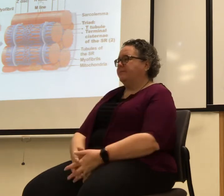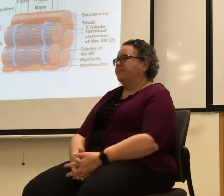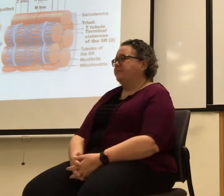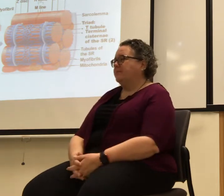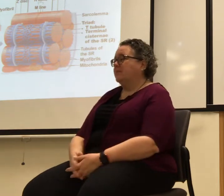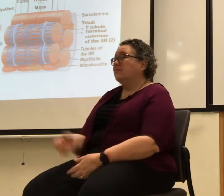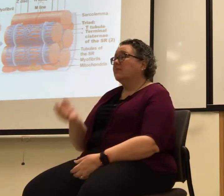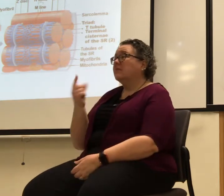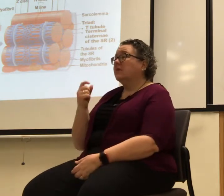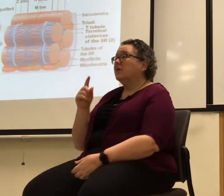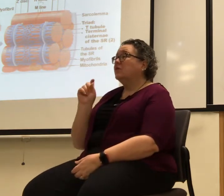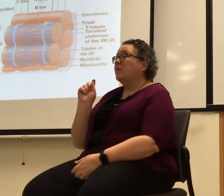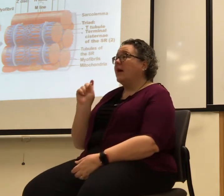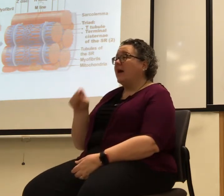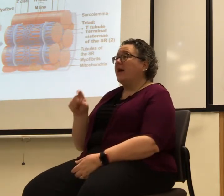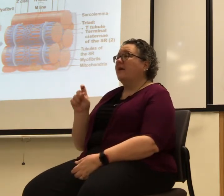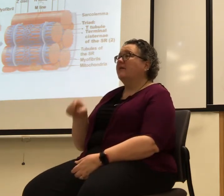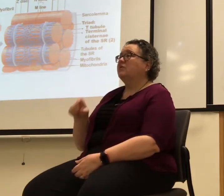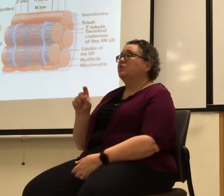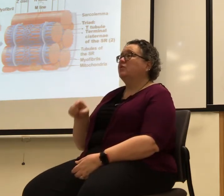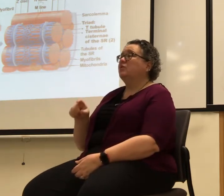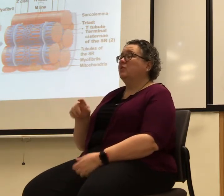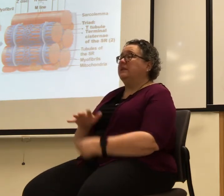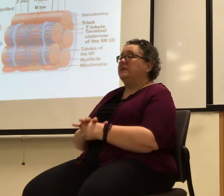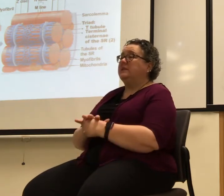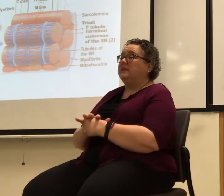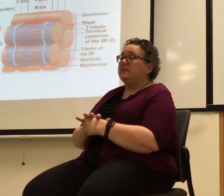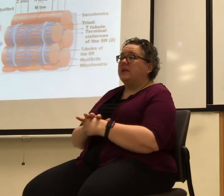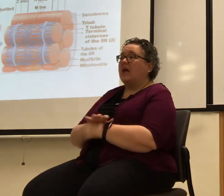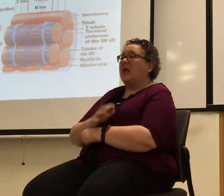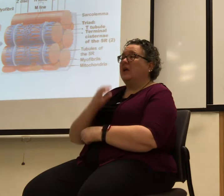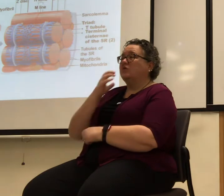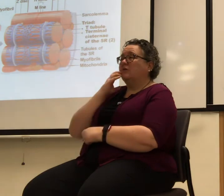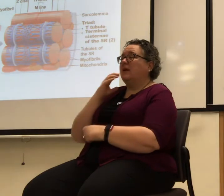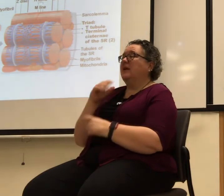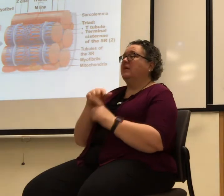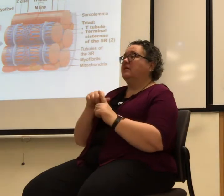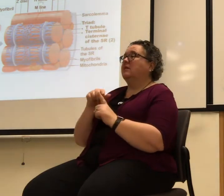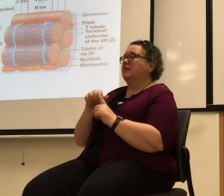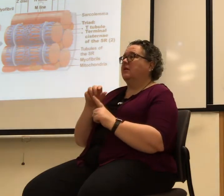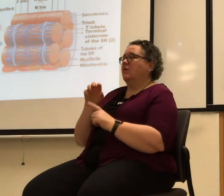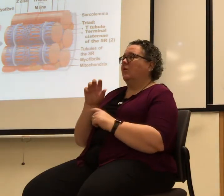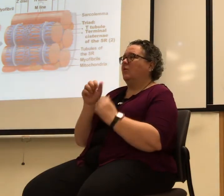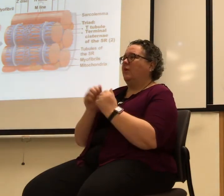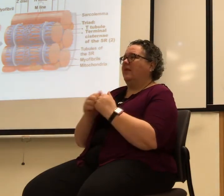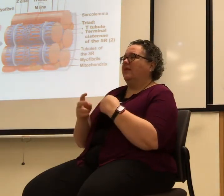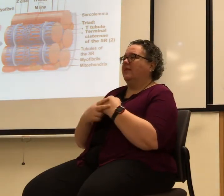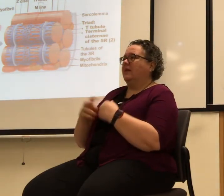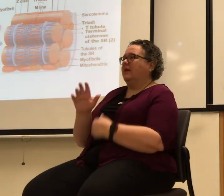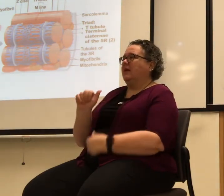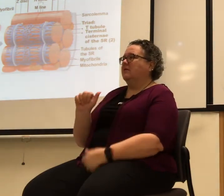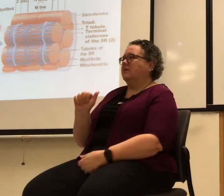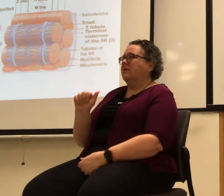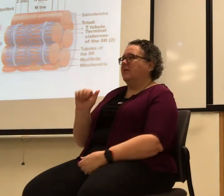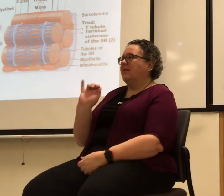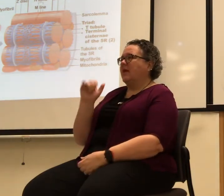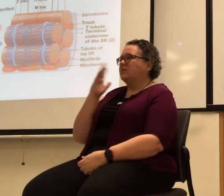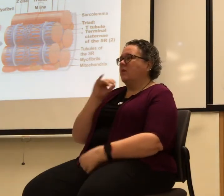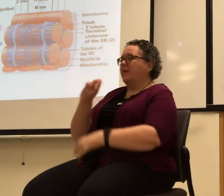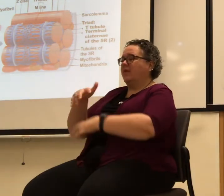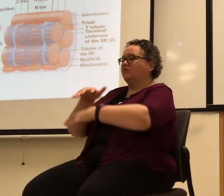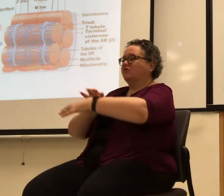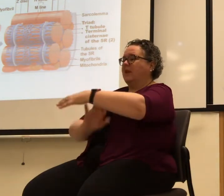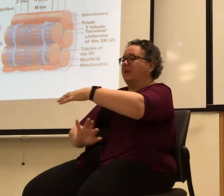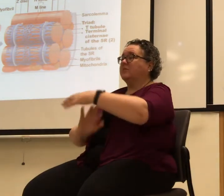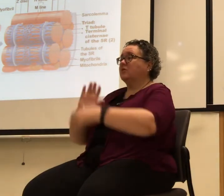You have to saturate the myofibrils with the calcium. That's why they're draped over it. So